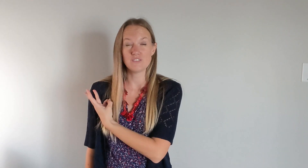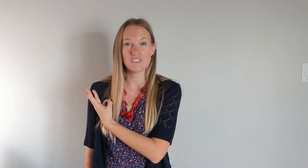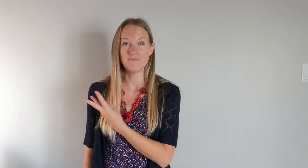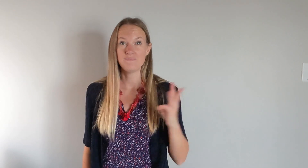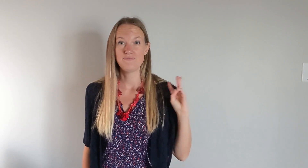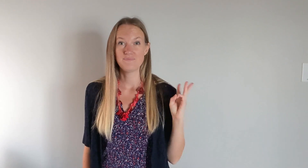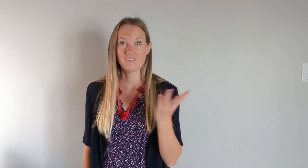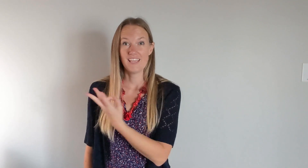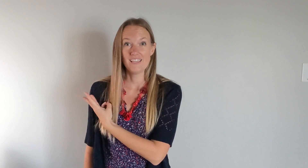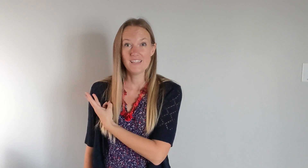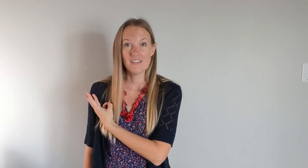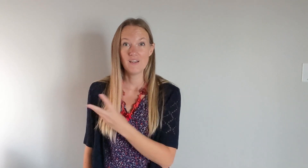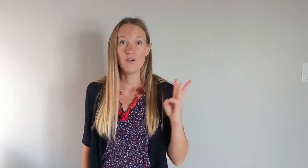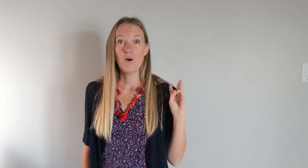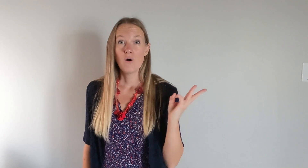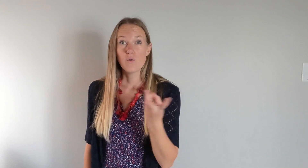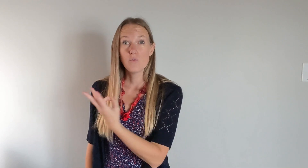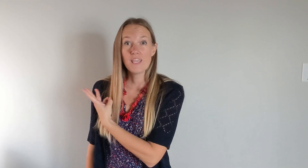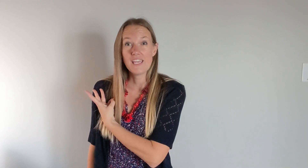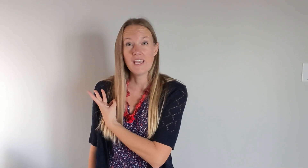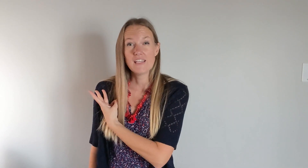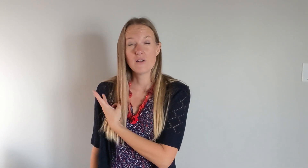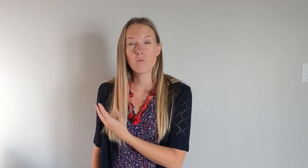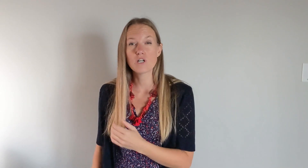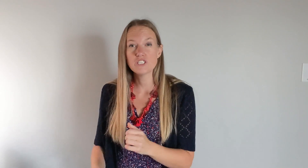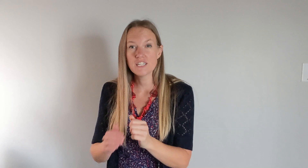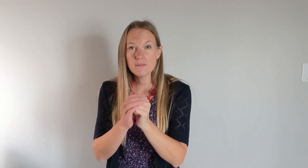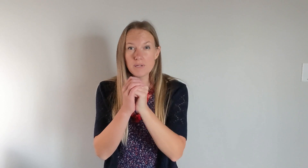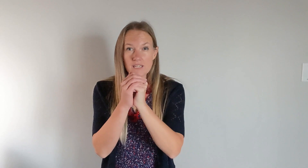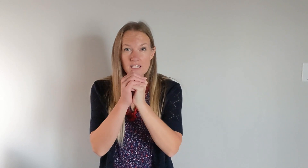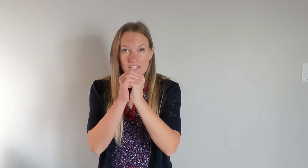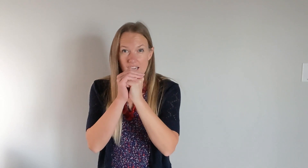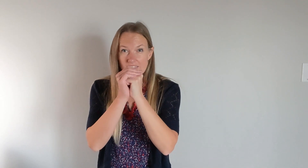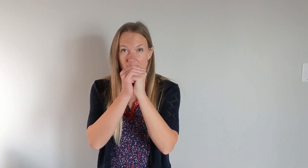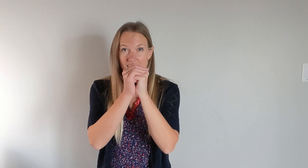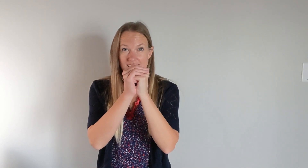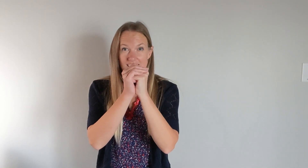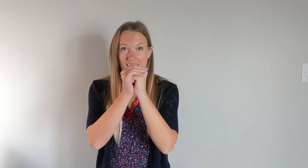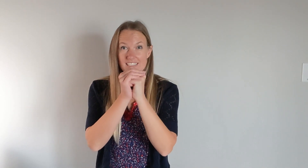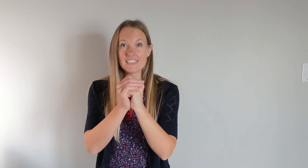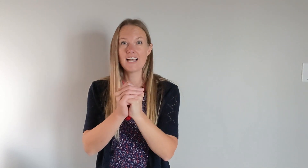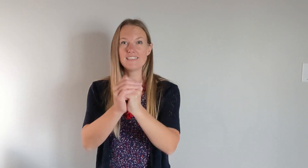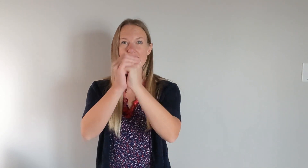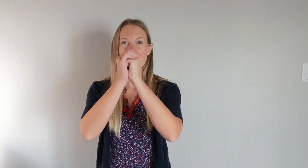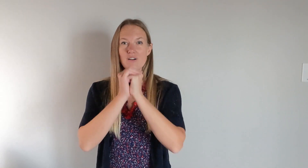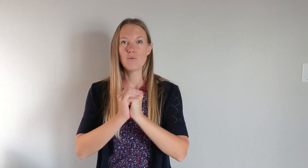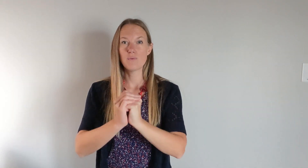shoulder. Okay, we, and then worship, kind of have hands like this, clasped together,